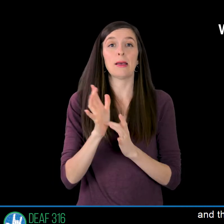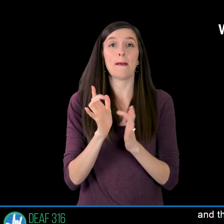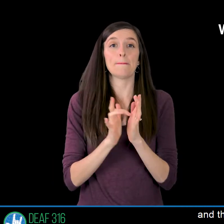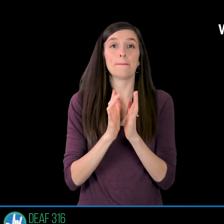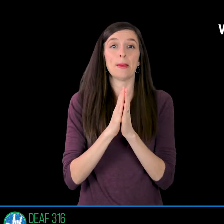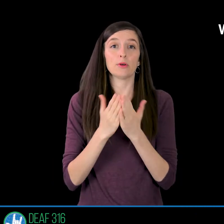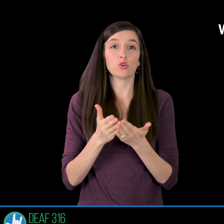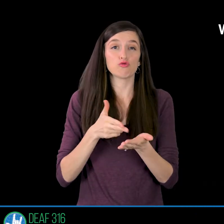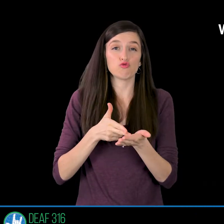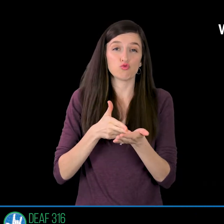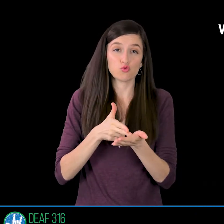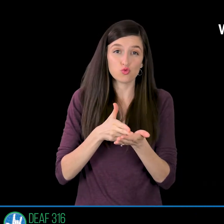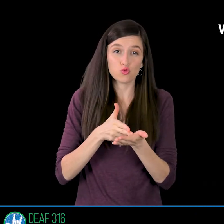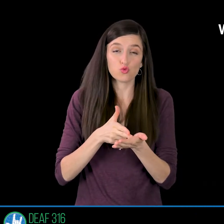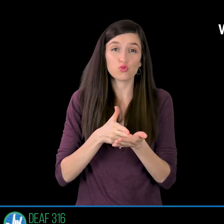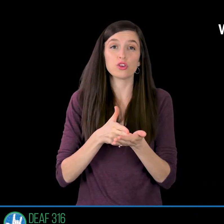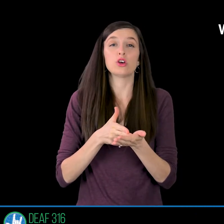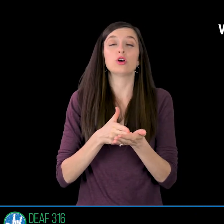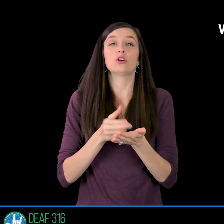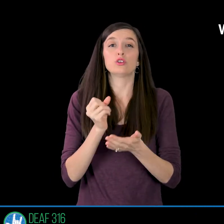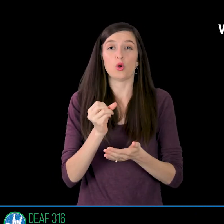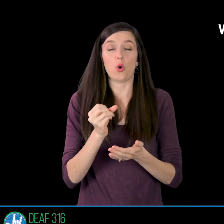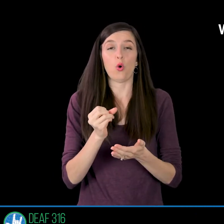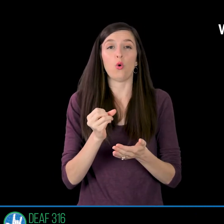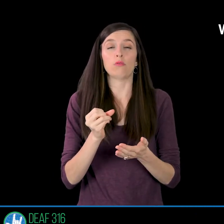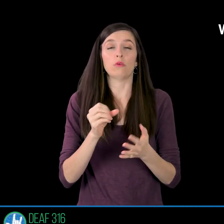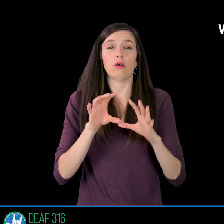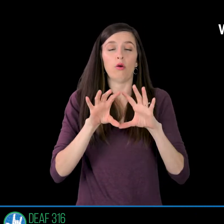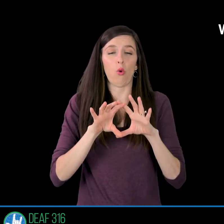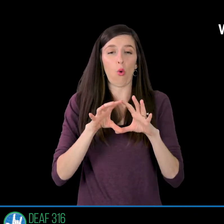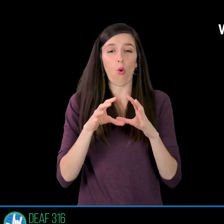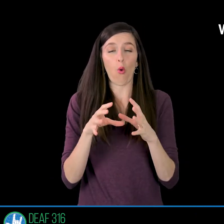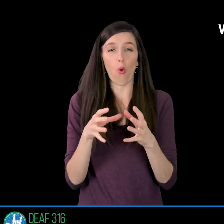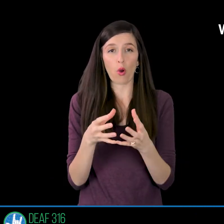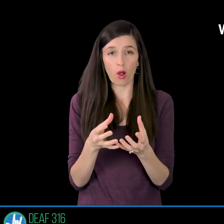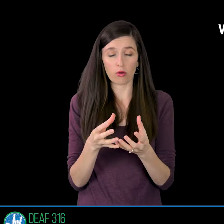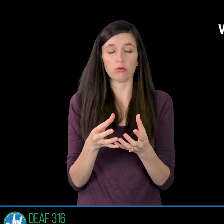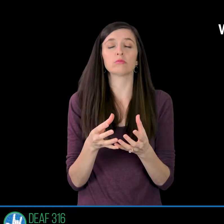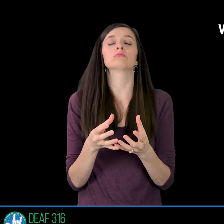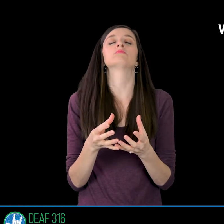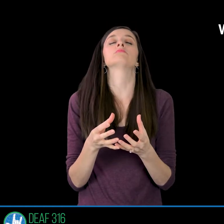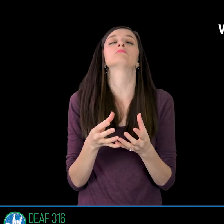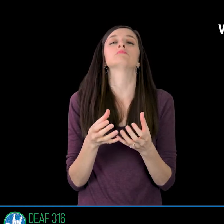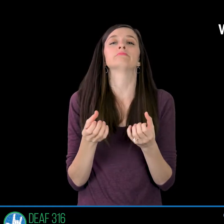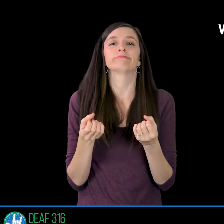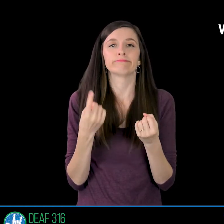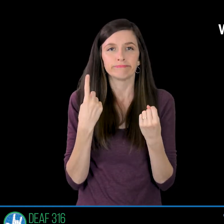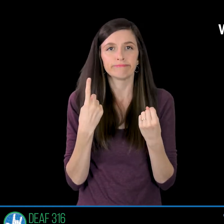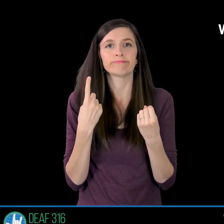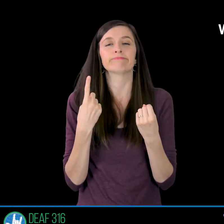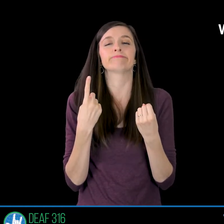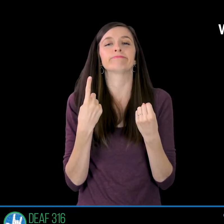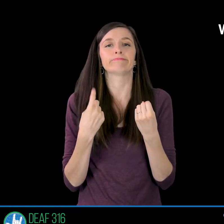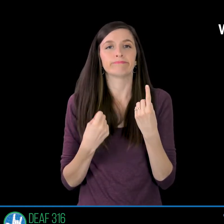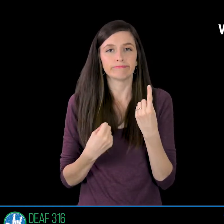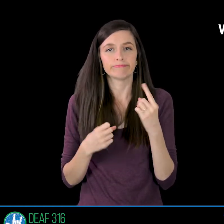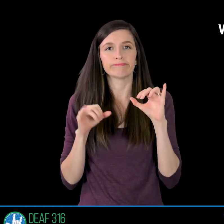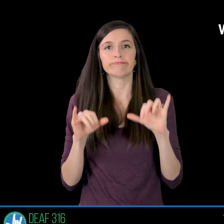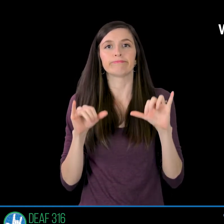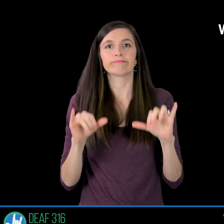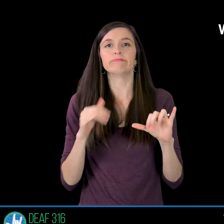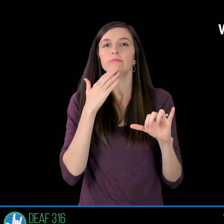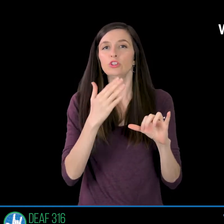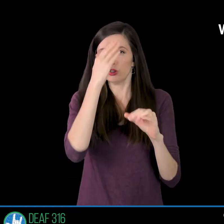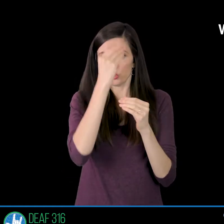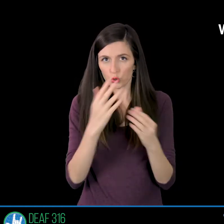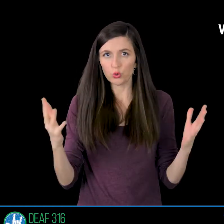biblical truths which form the matrix of